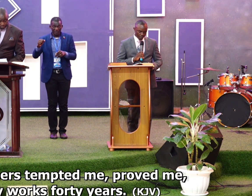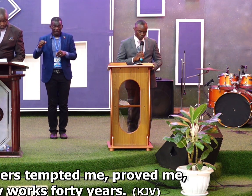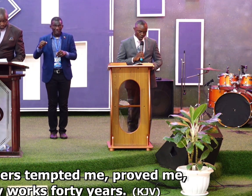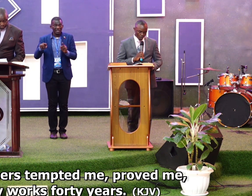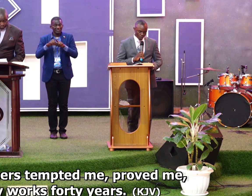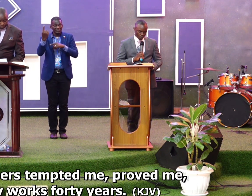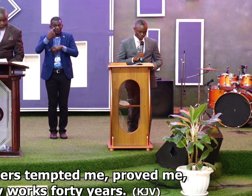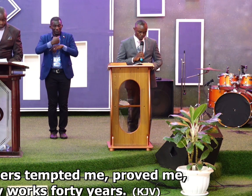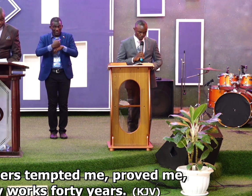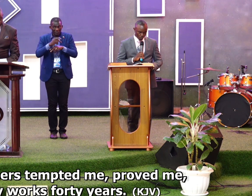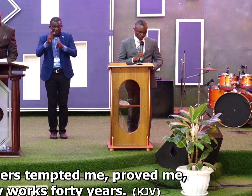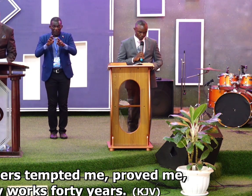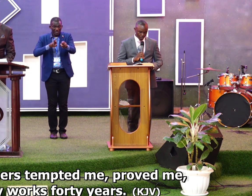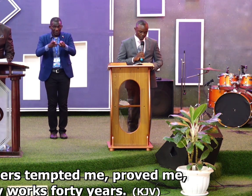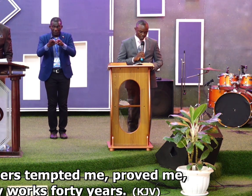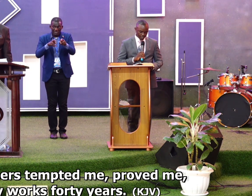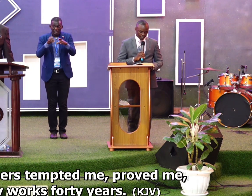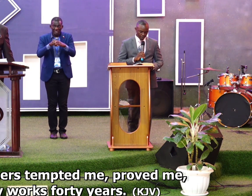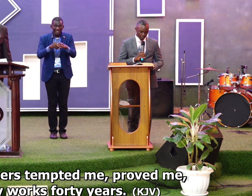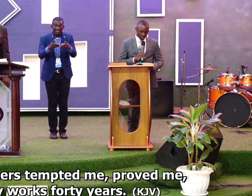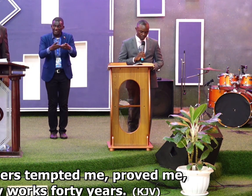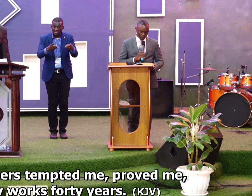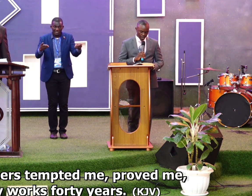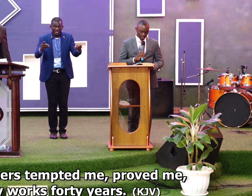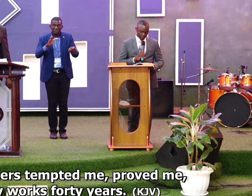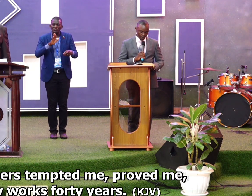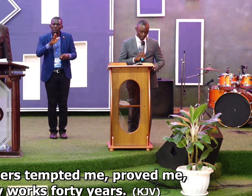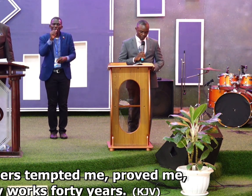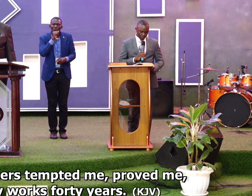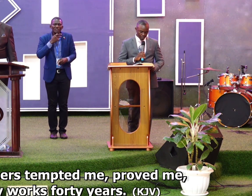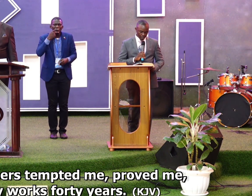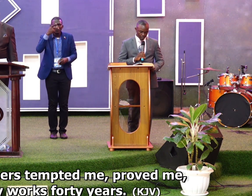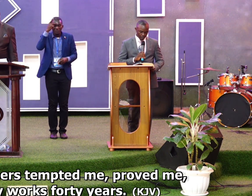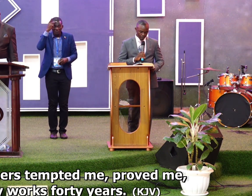lwe baakemerwako mu ddongo, bajjajjammwe bwe bankema